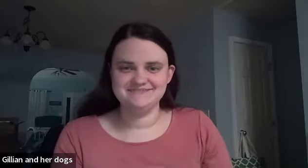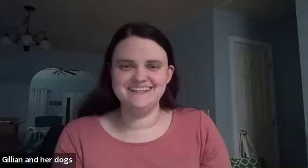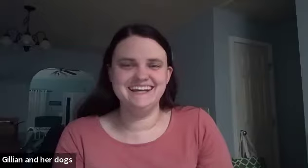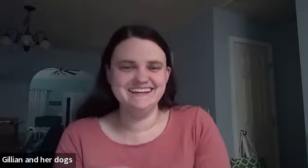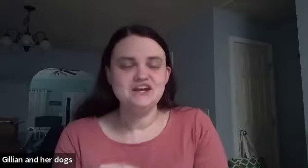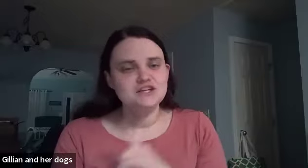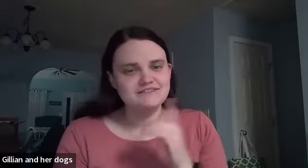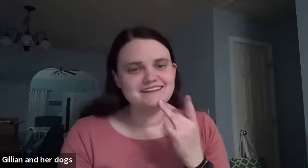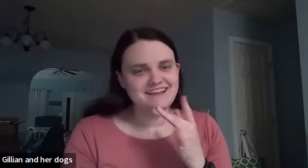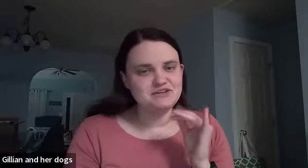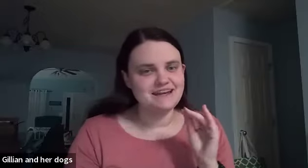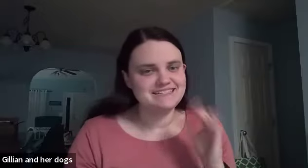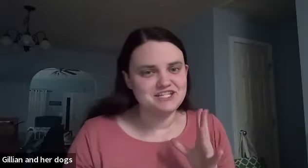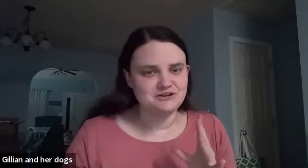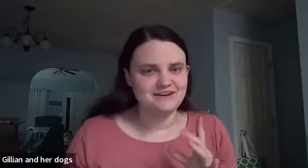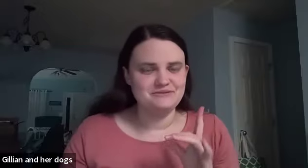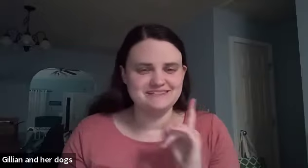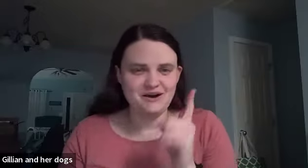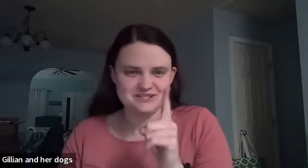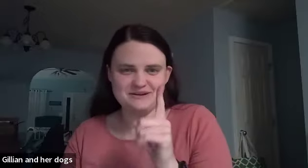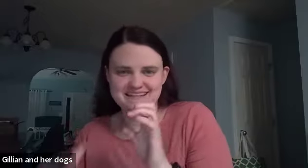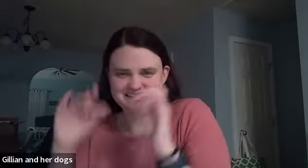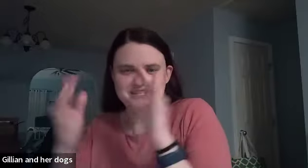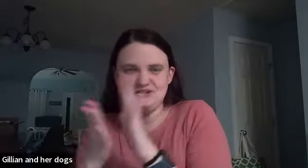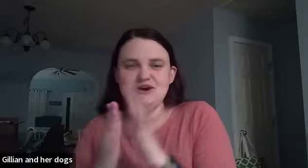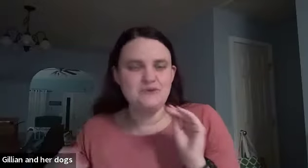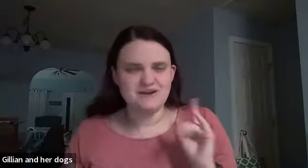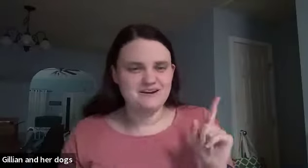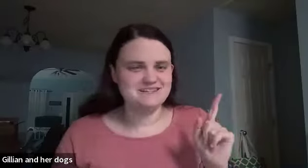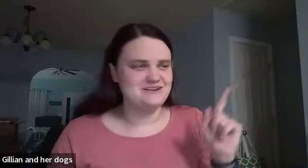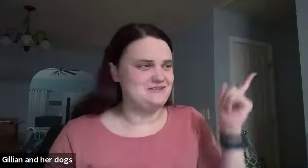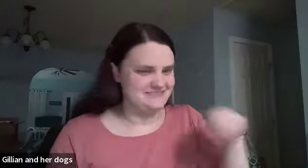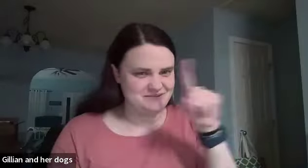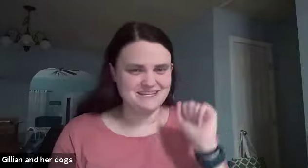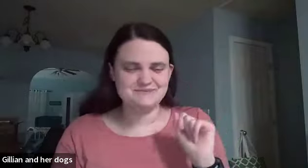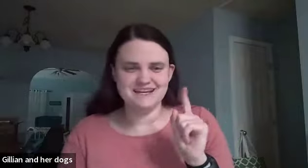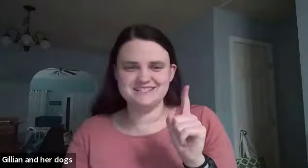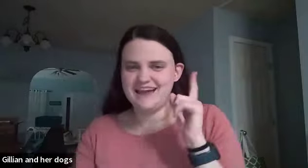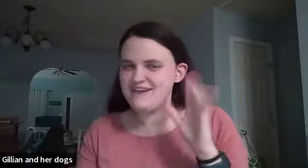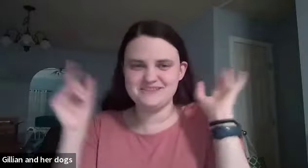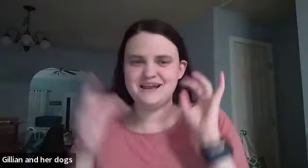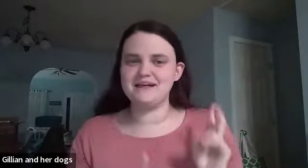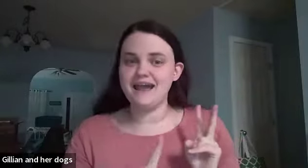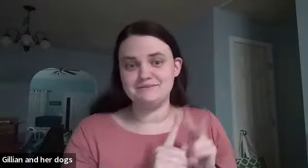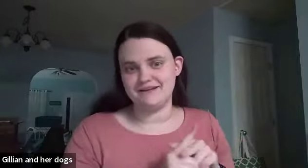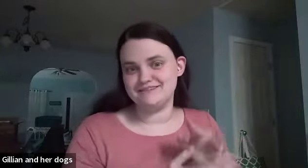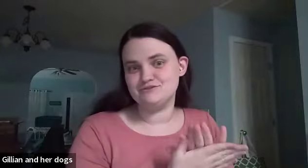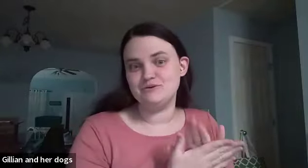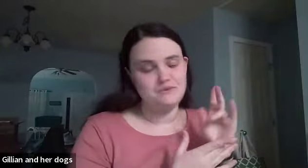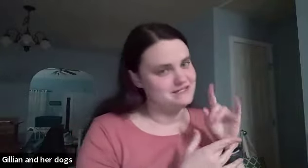cafeteria. You're very lucky you got a teacher who is also a teacher who was also doing this because everything I'm like, I can apply this to school. We can